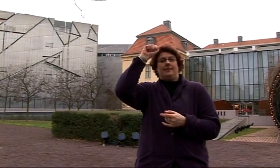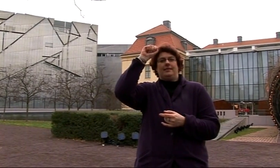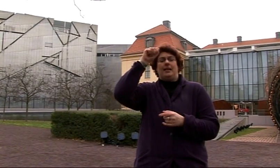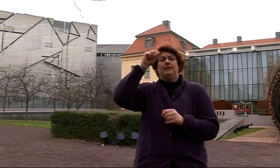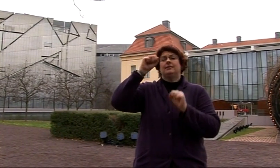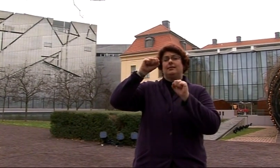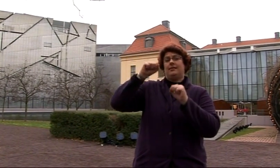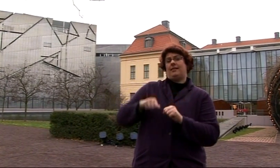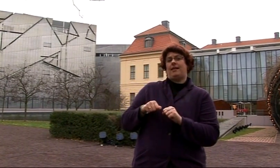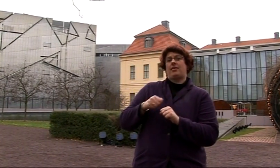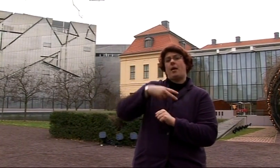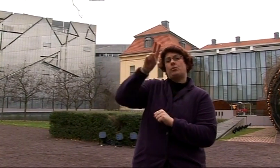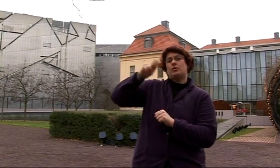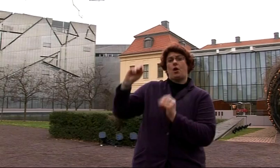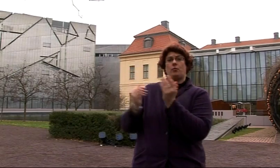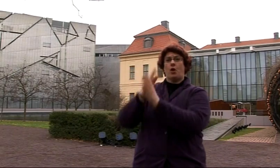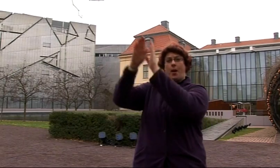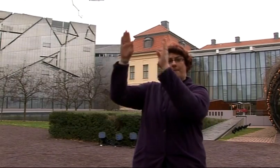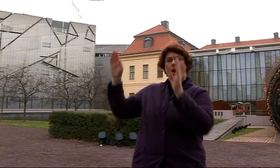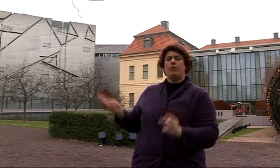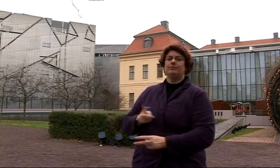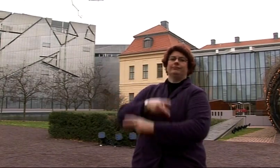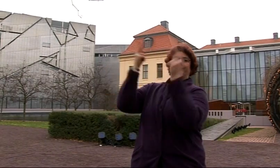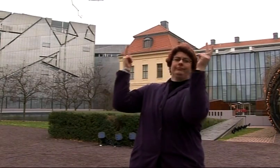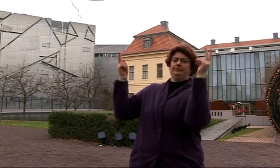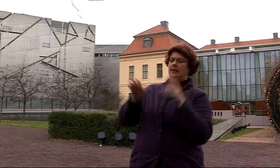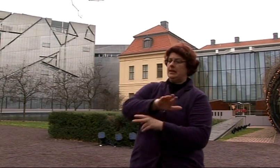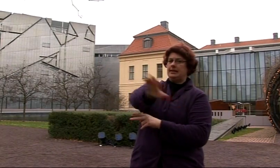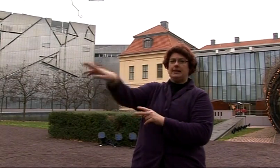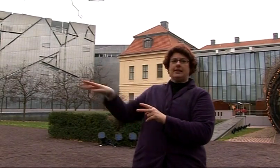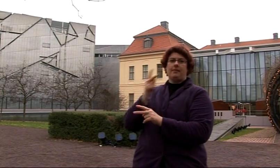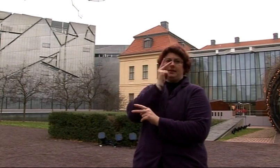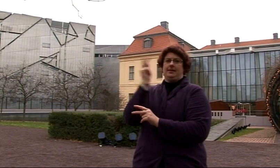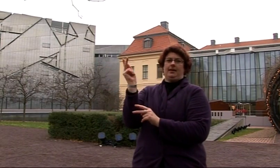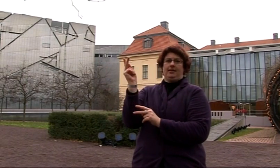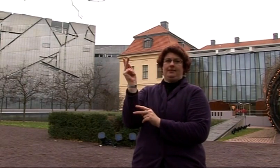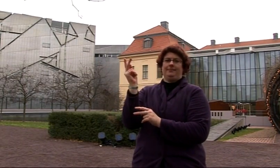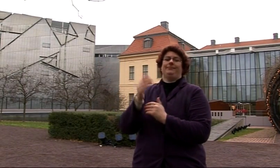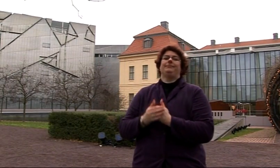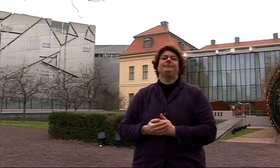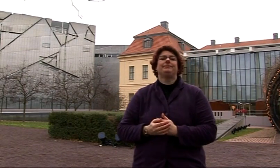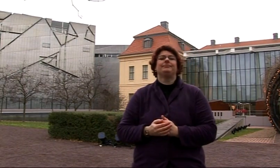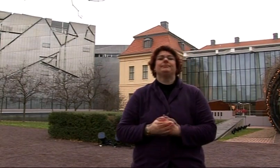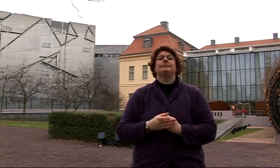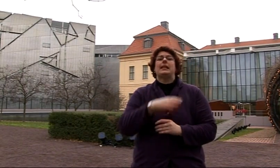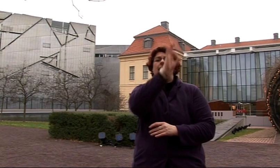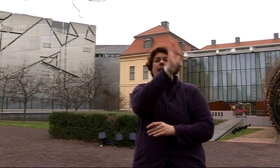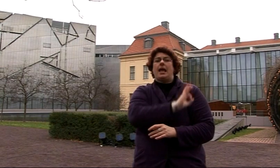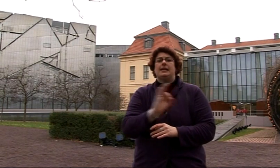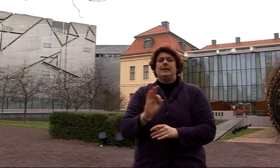We are located in the center of Berlin. Standing in the garden behind the museum, you can see the spectacular new building in its